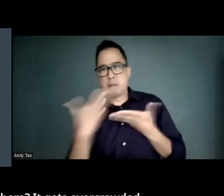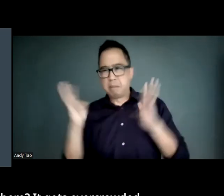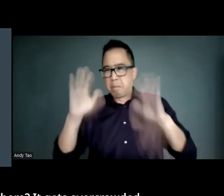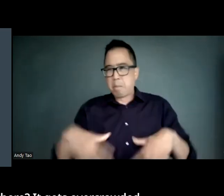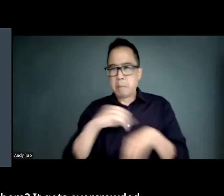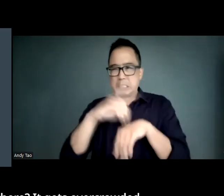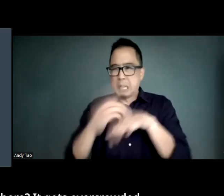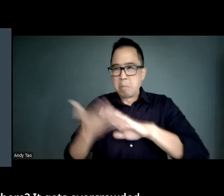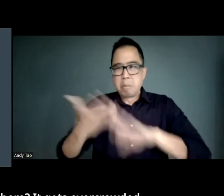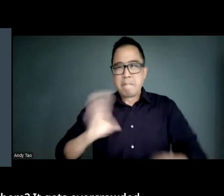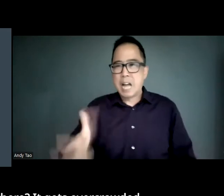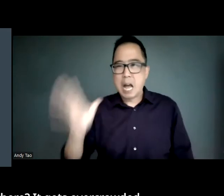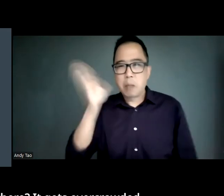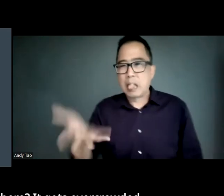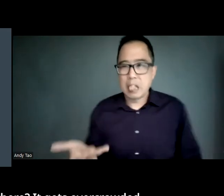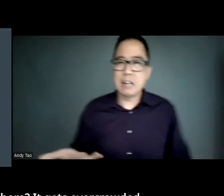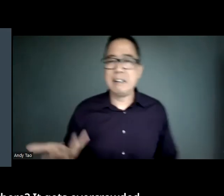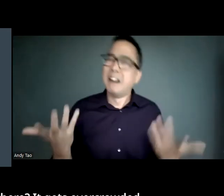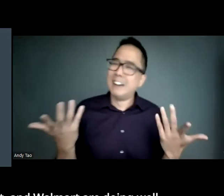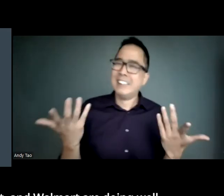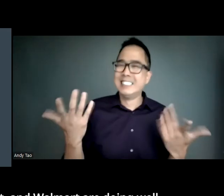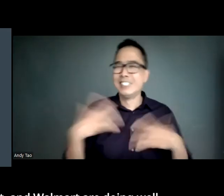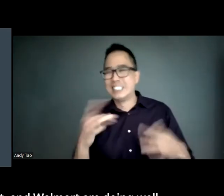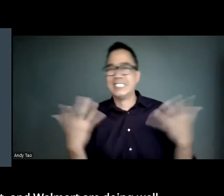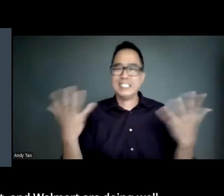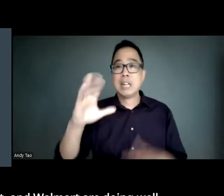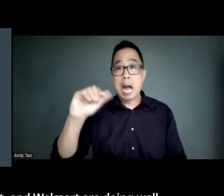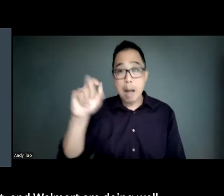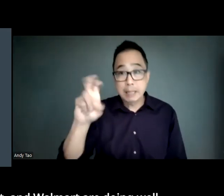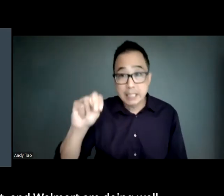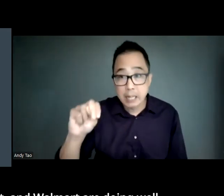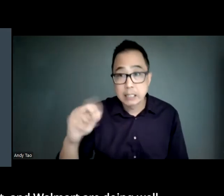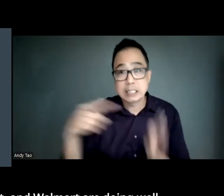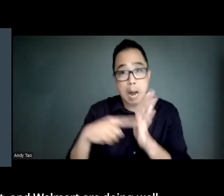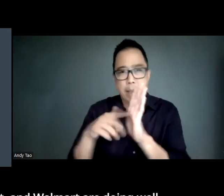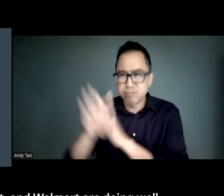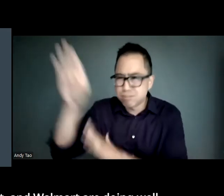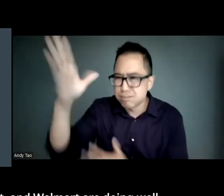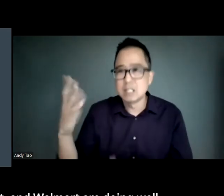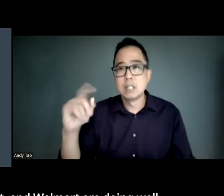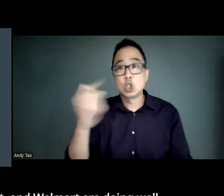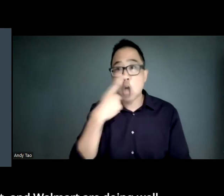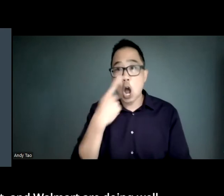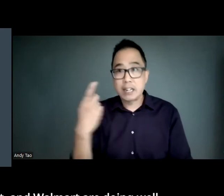know, we're not eating indoors. You know, McDonald's is fine. They're surviving.